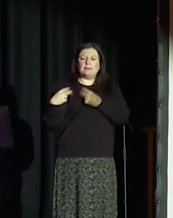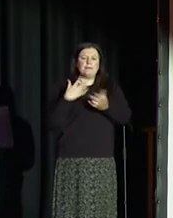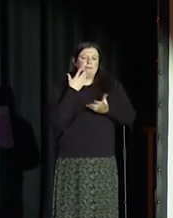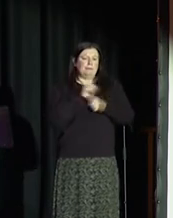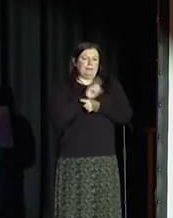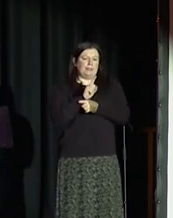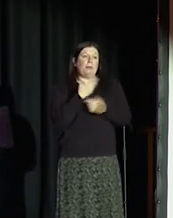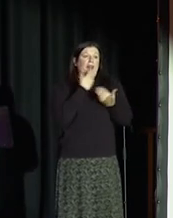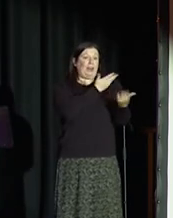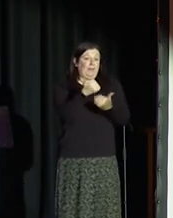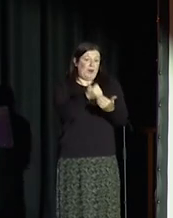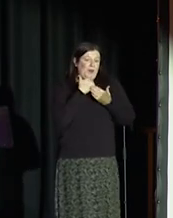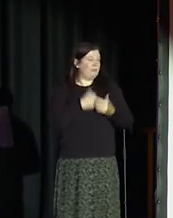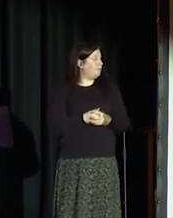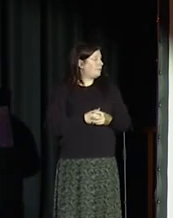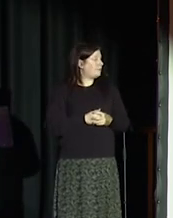Yeah.